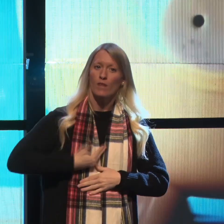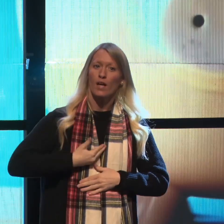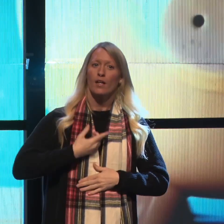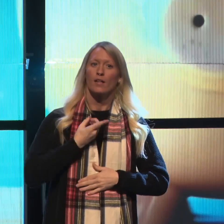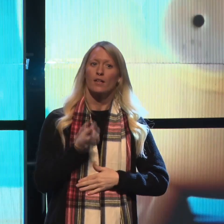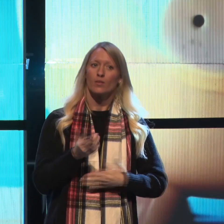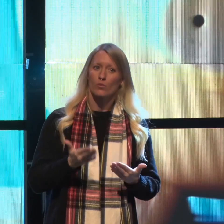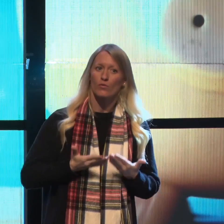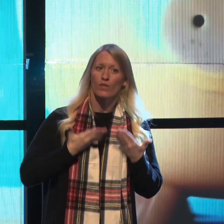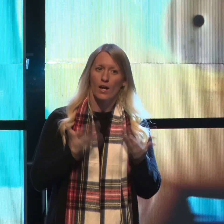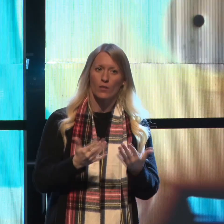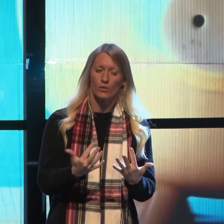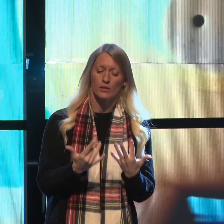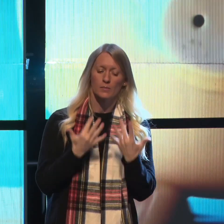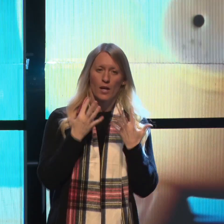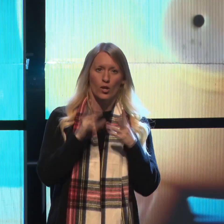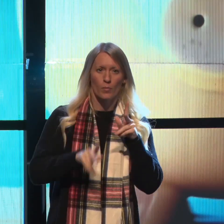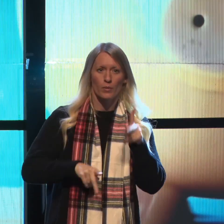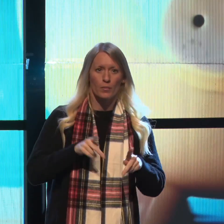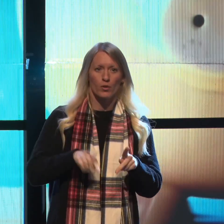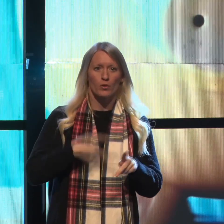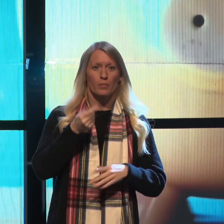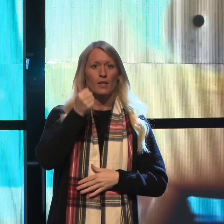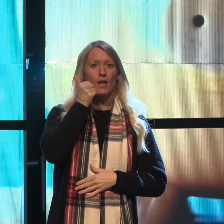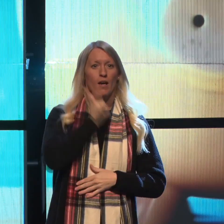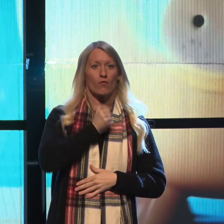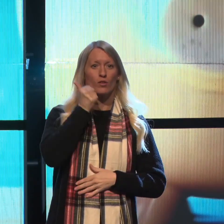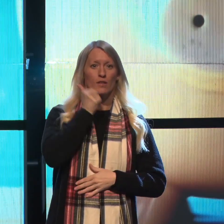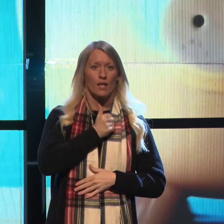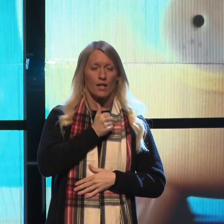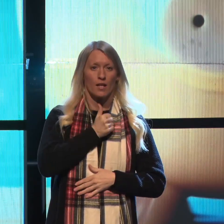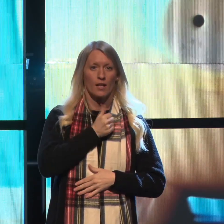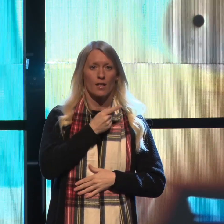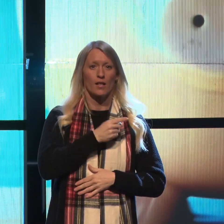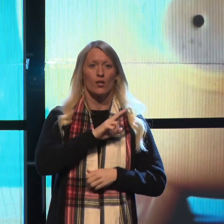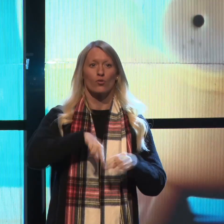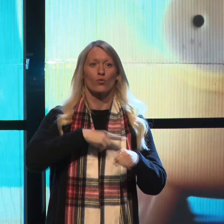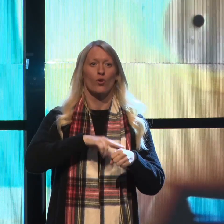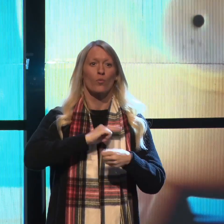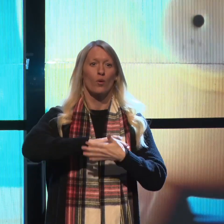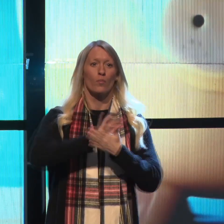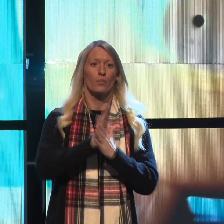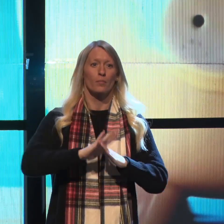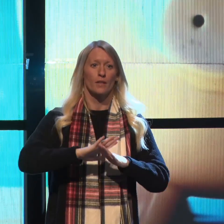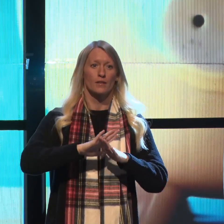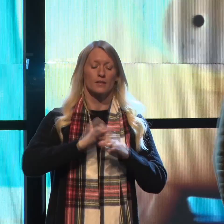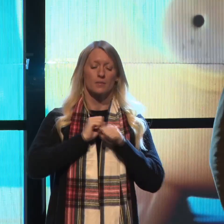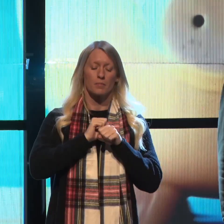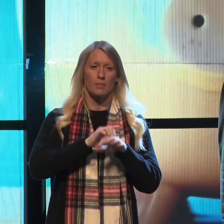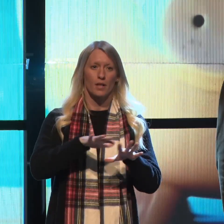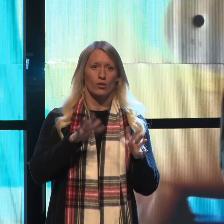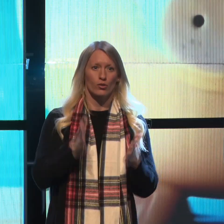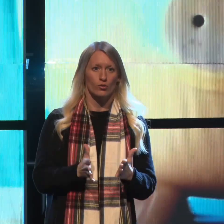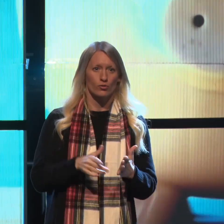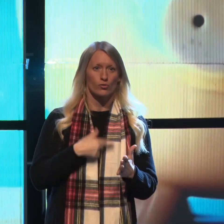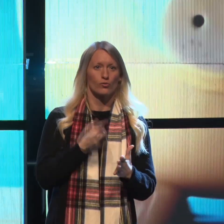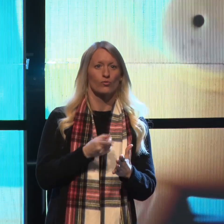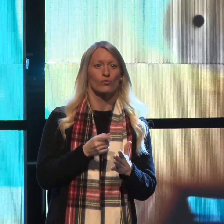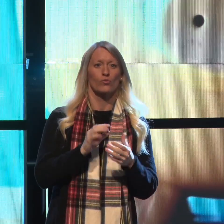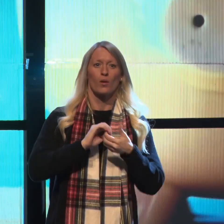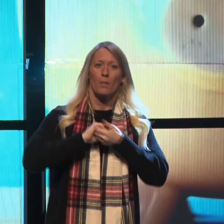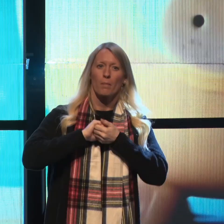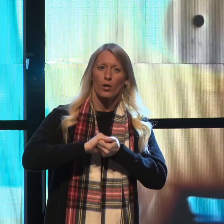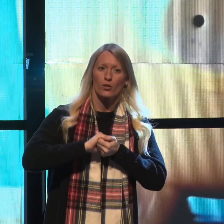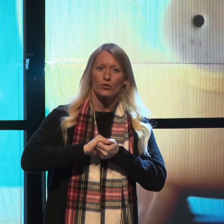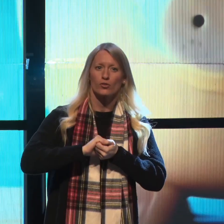inspire people to be everyday normal peacemakers. And through partnerships and education and healthy spirituality that's built